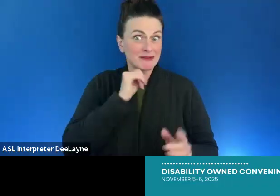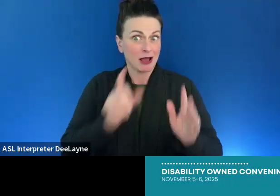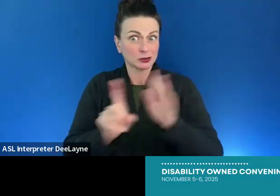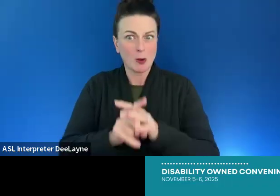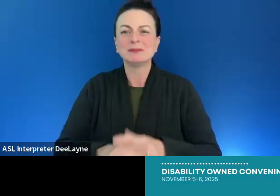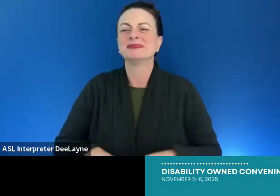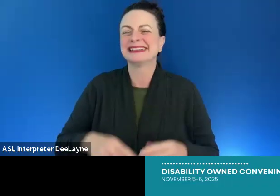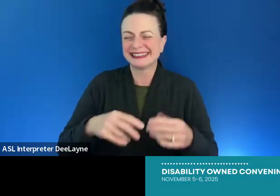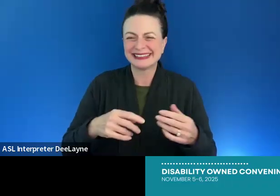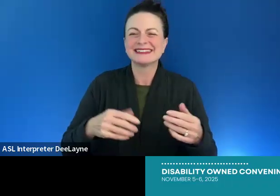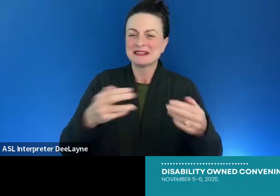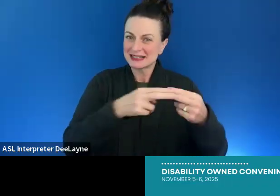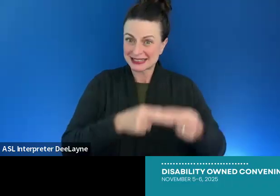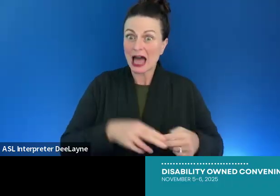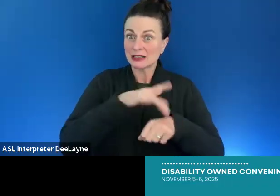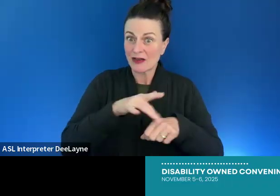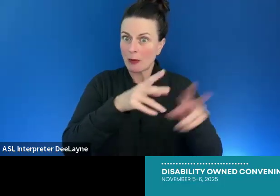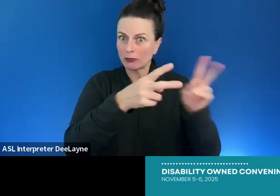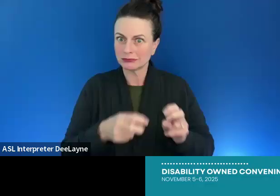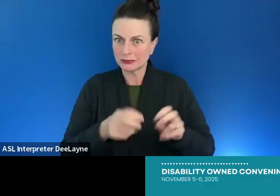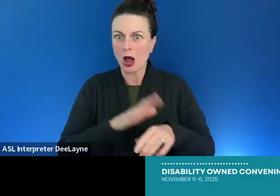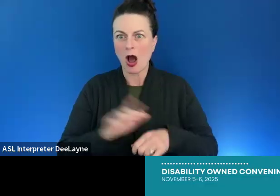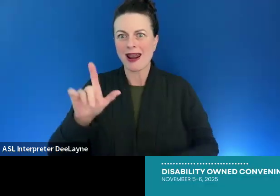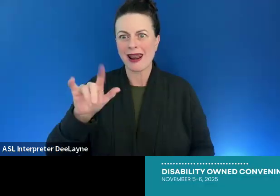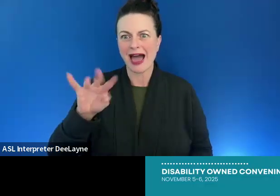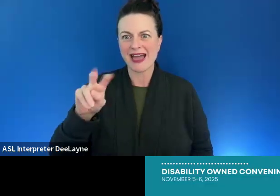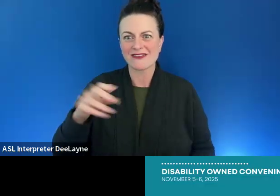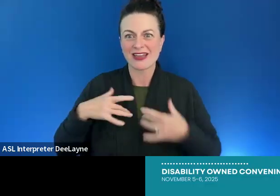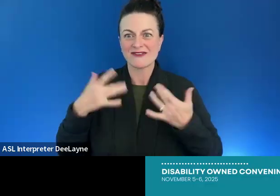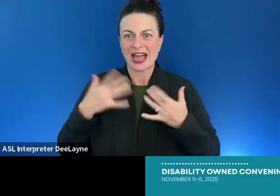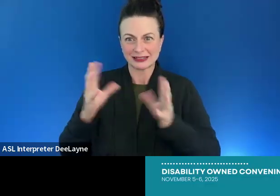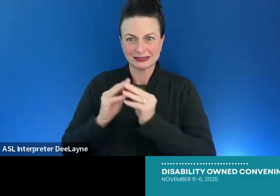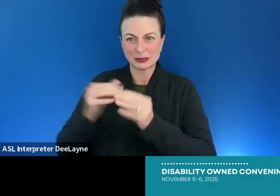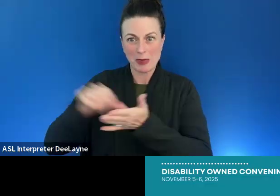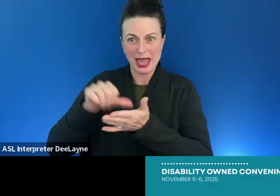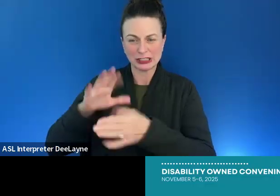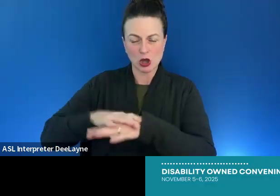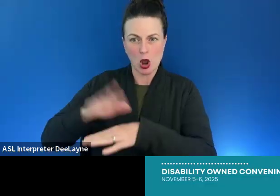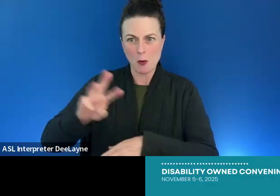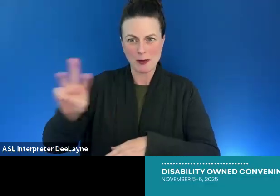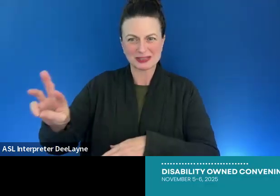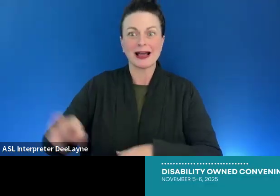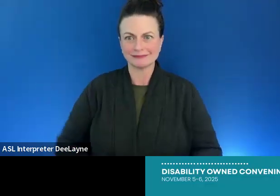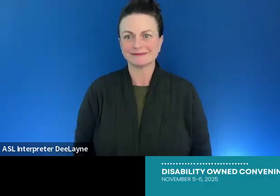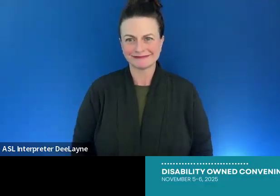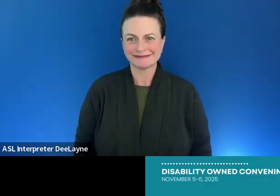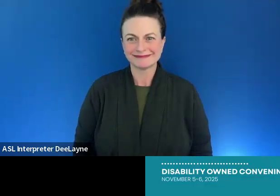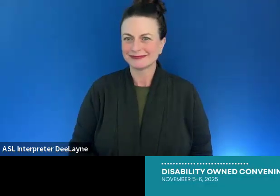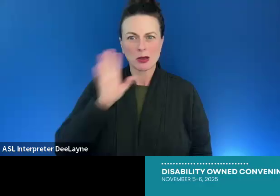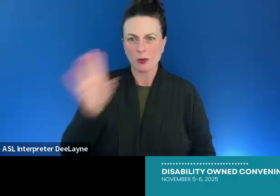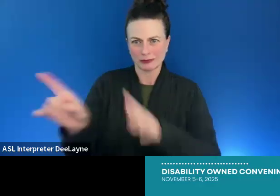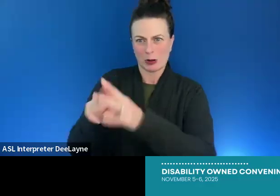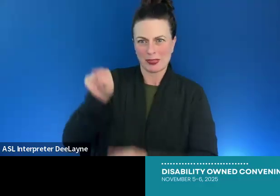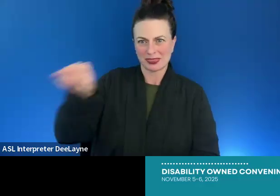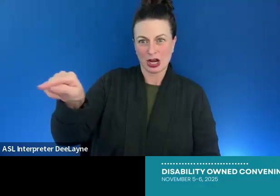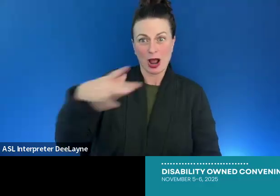it, are available for download on the live events page on the website near each session. They will be